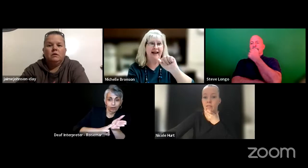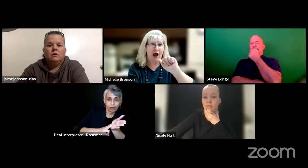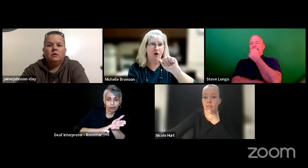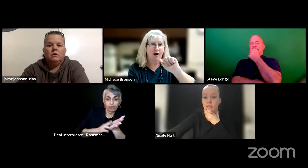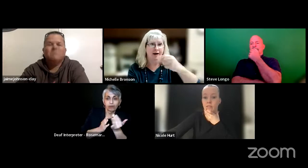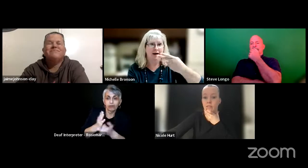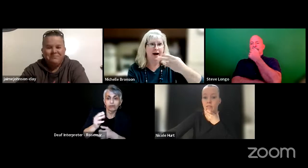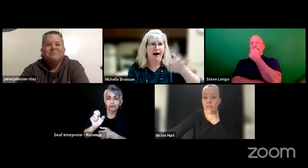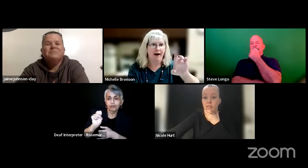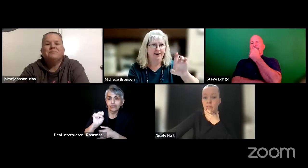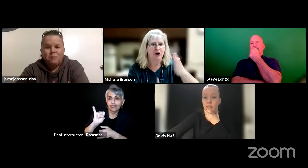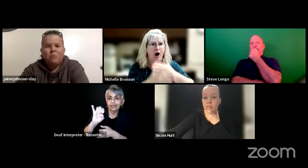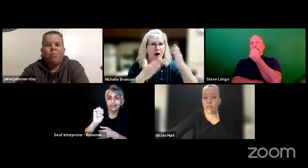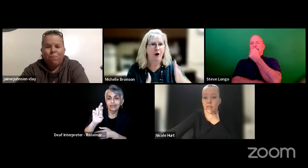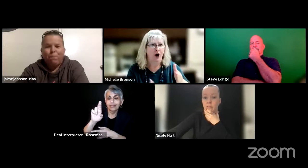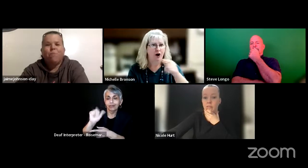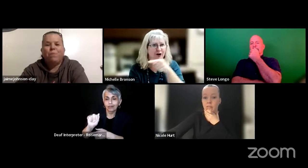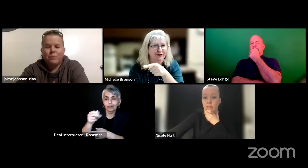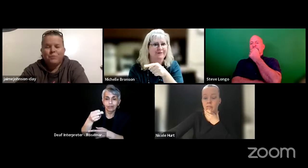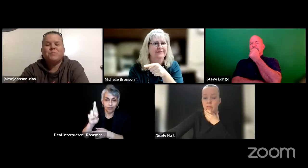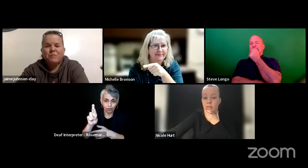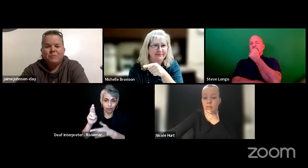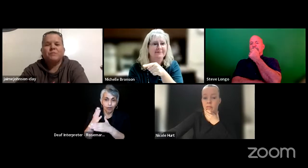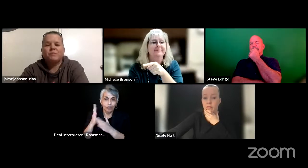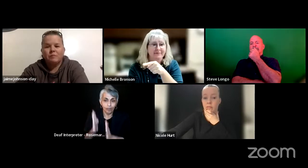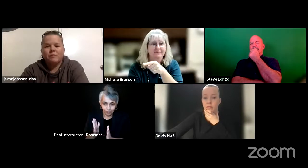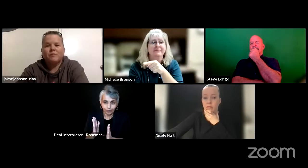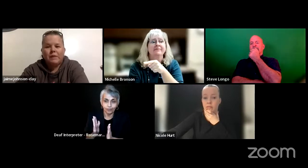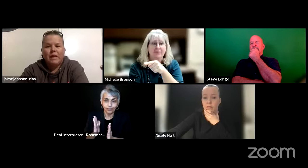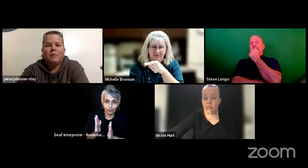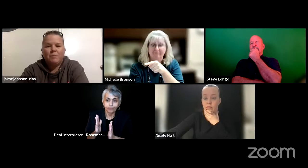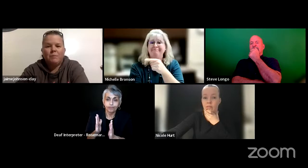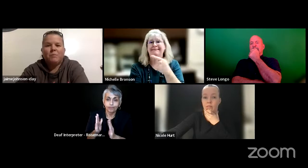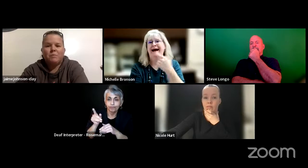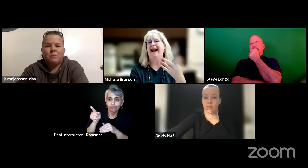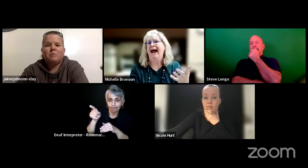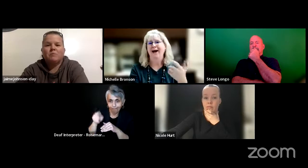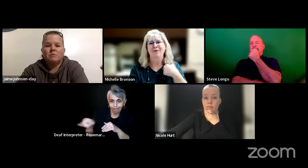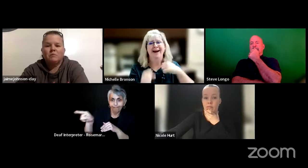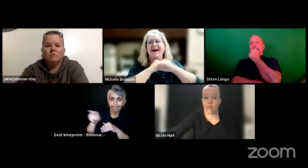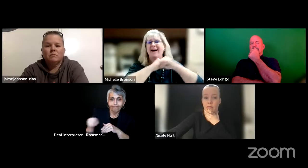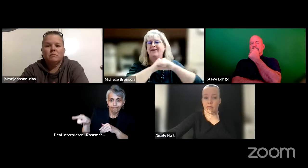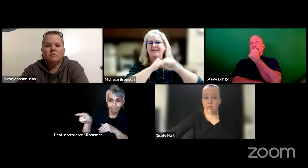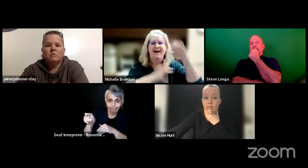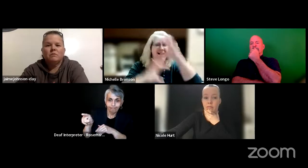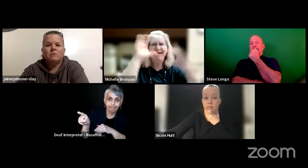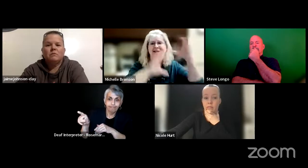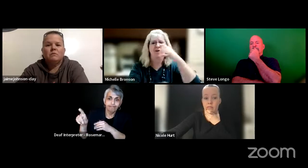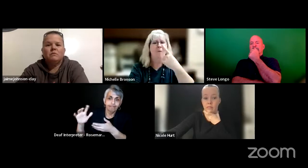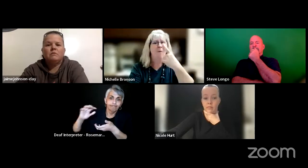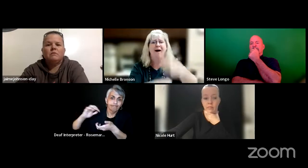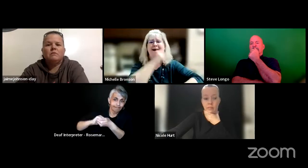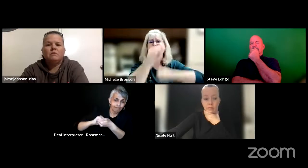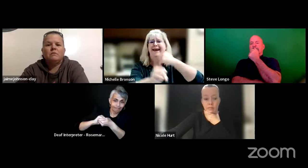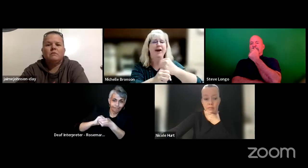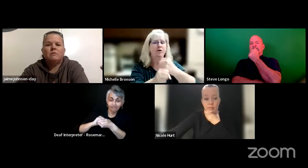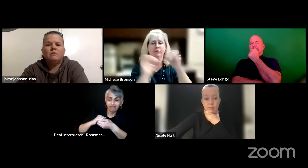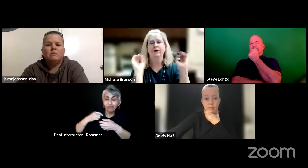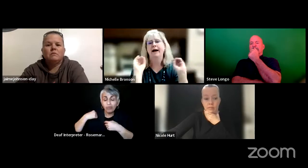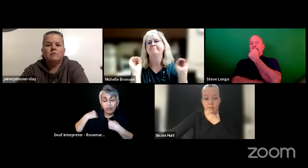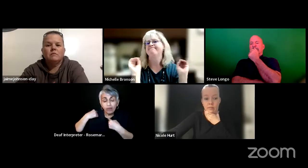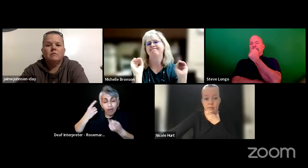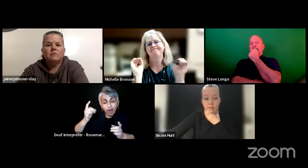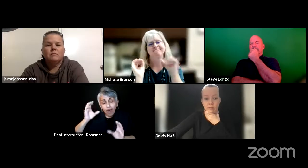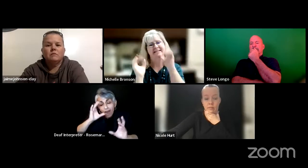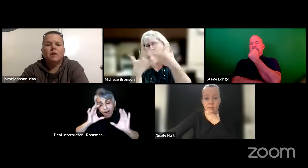And we had a contract with Sierra HR Partners, and that's how we came across her. We'd